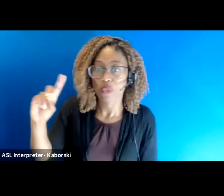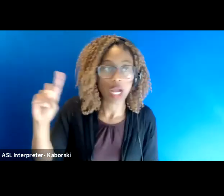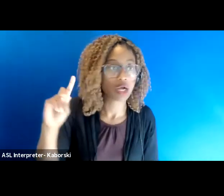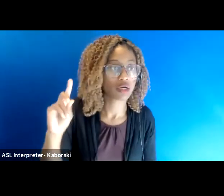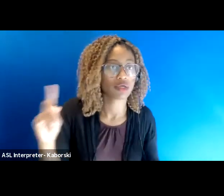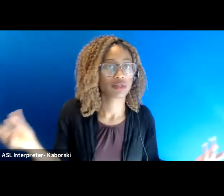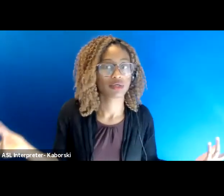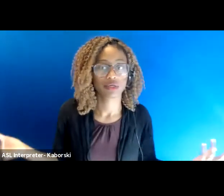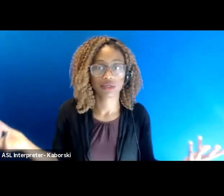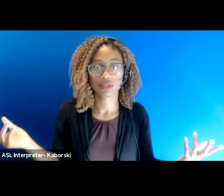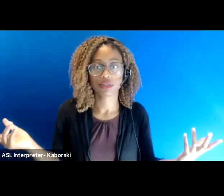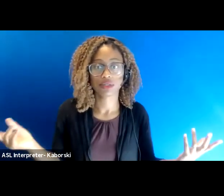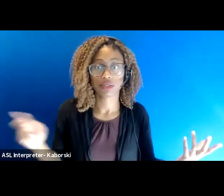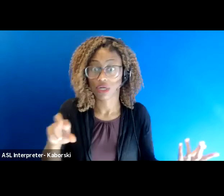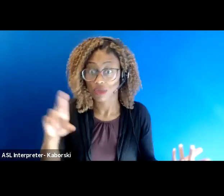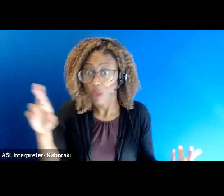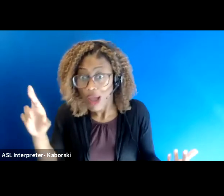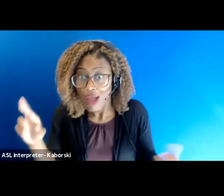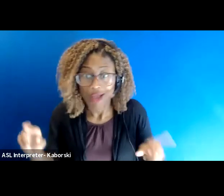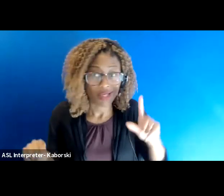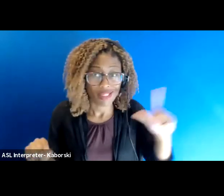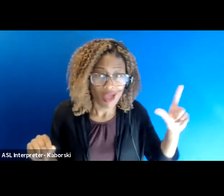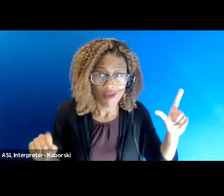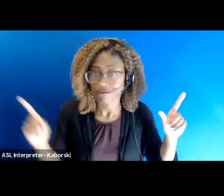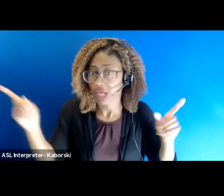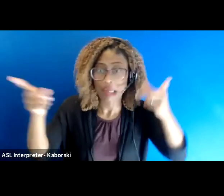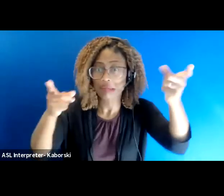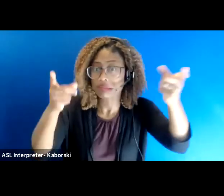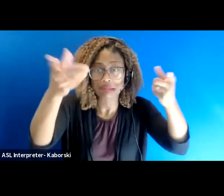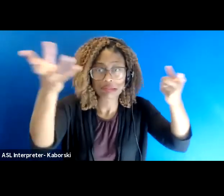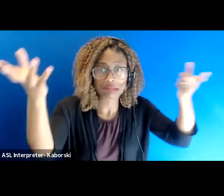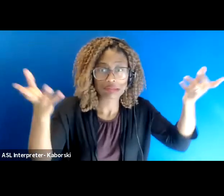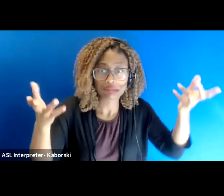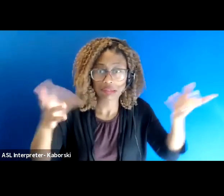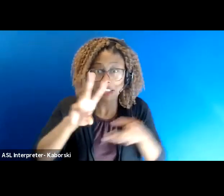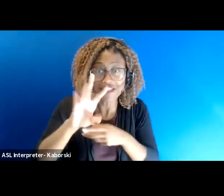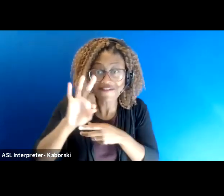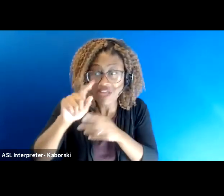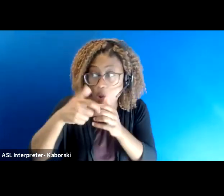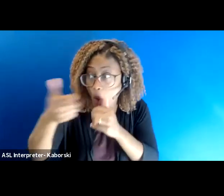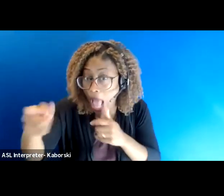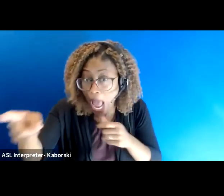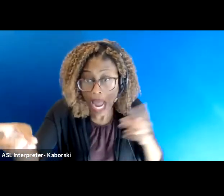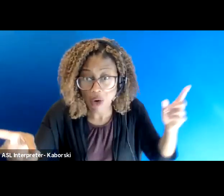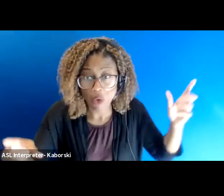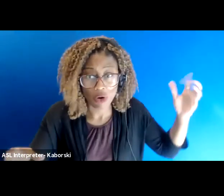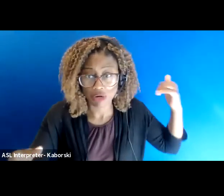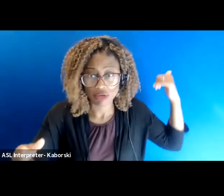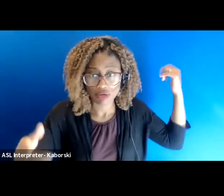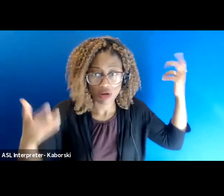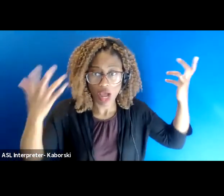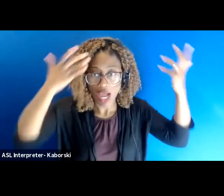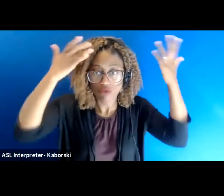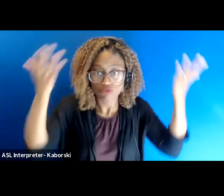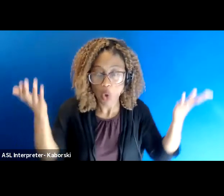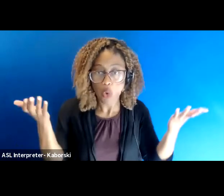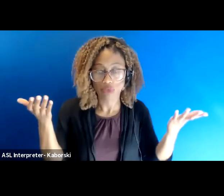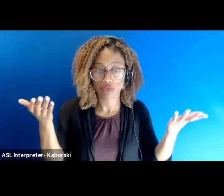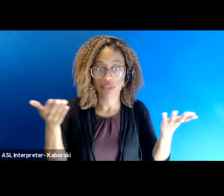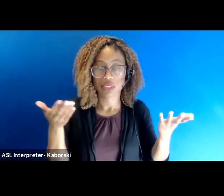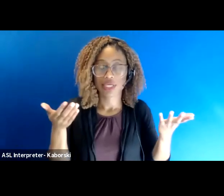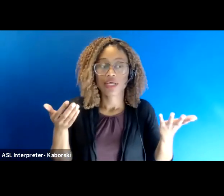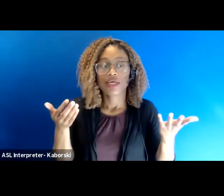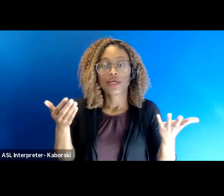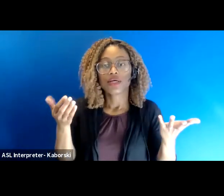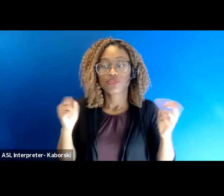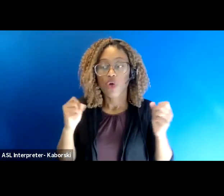it goes to right, left, that there's something 6 feet away or whatever. So one of the things we have